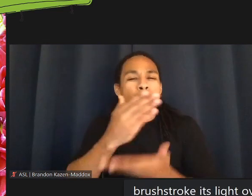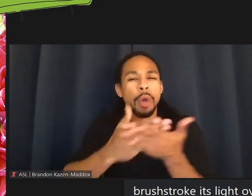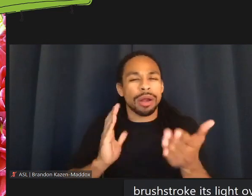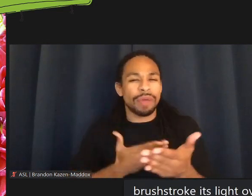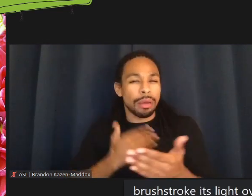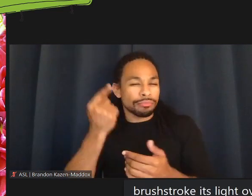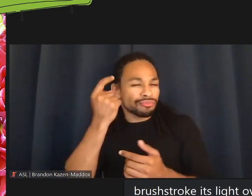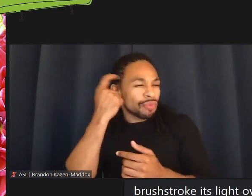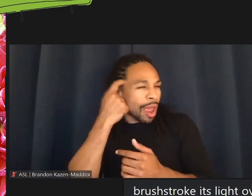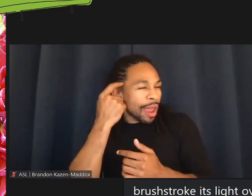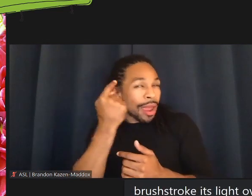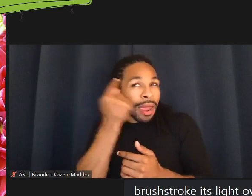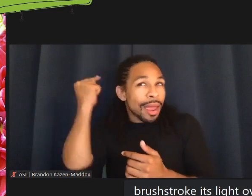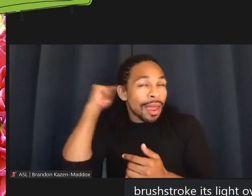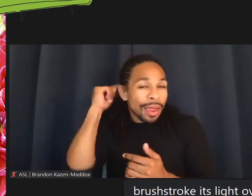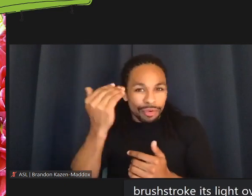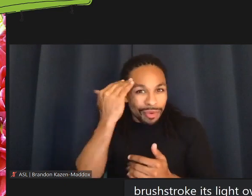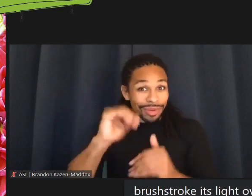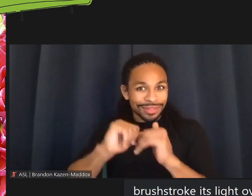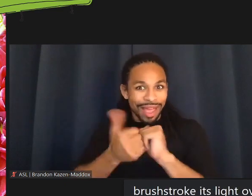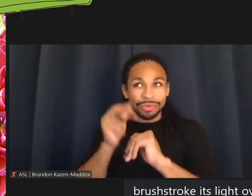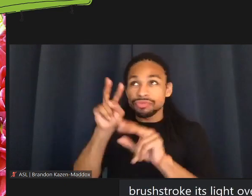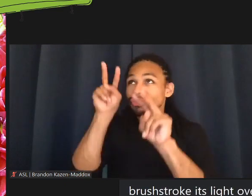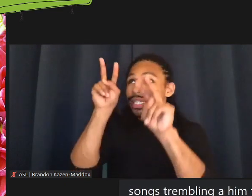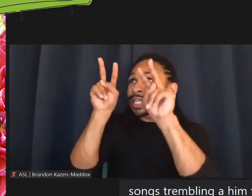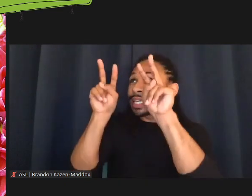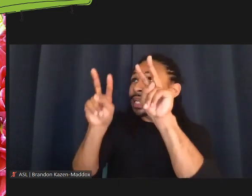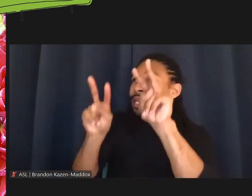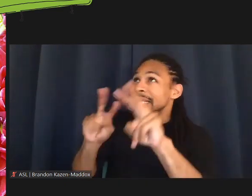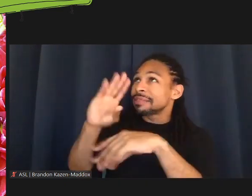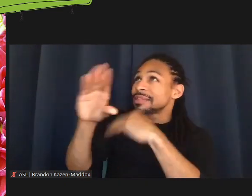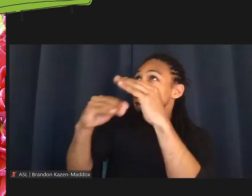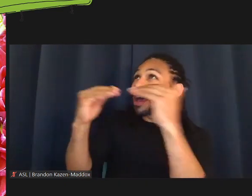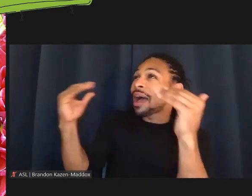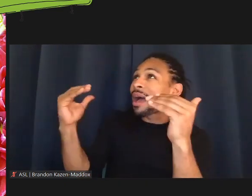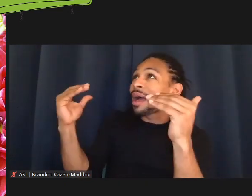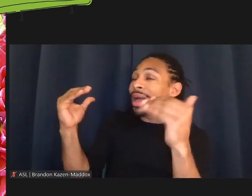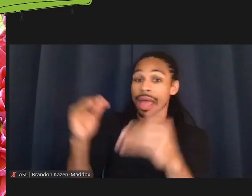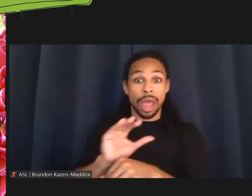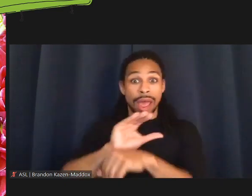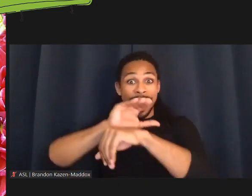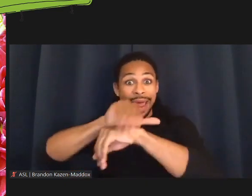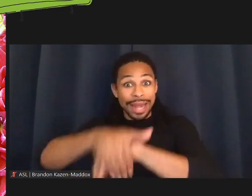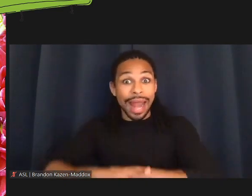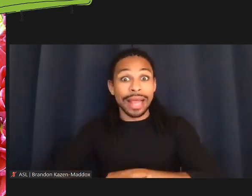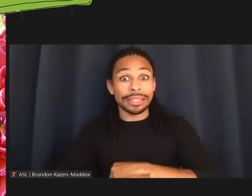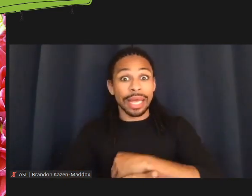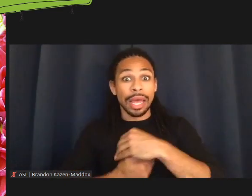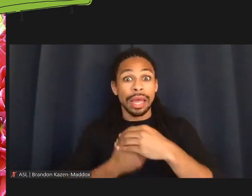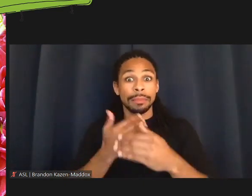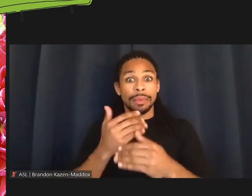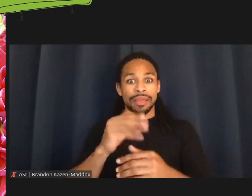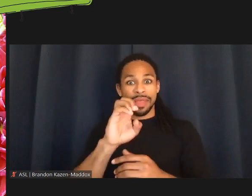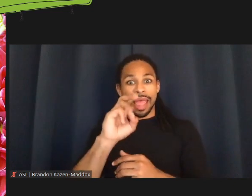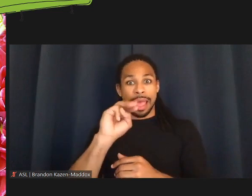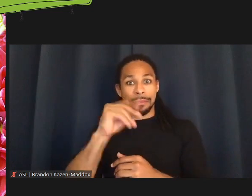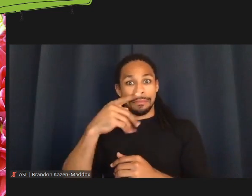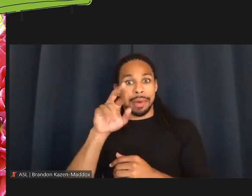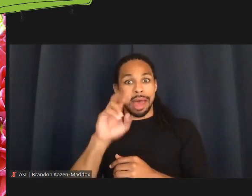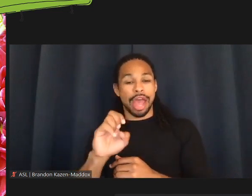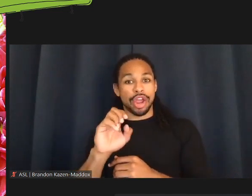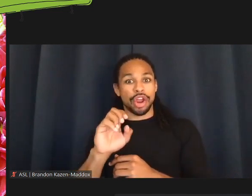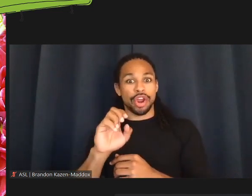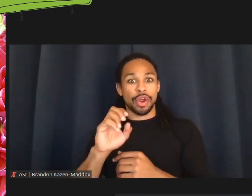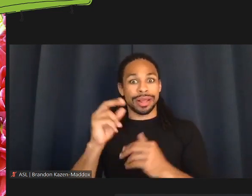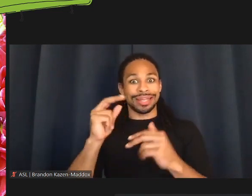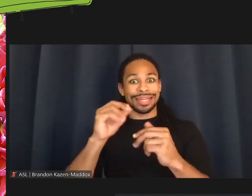reading. After dark, the Empire State Building is set to beat its pointed empire heart cherry